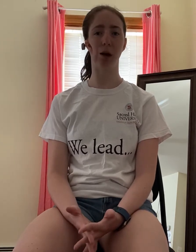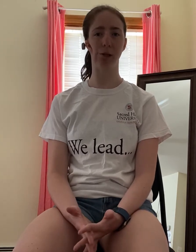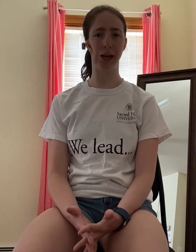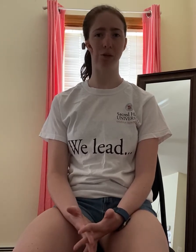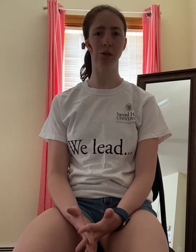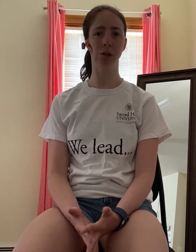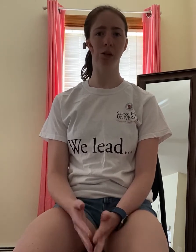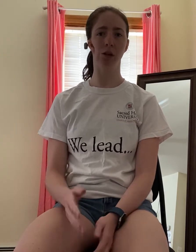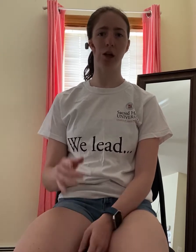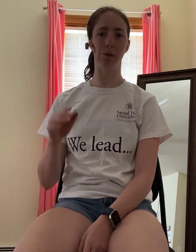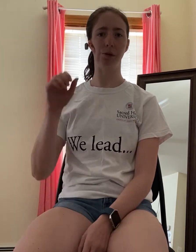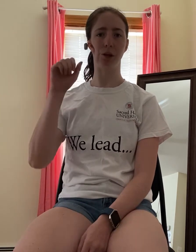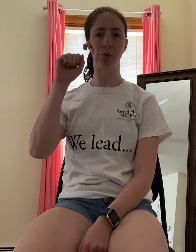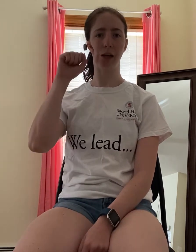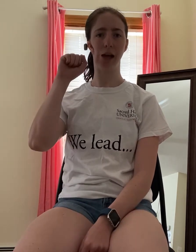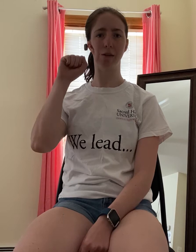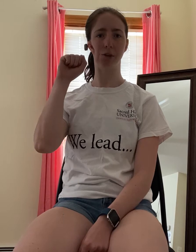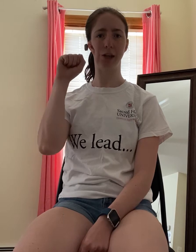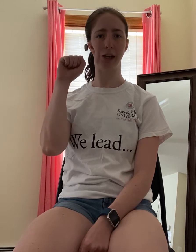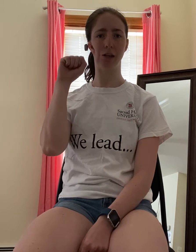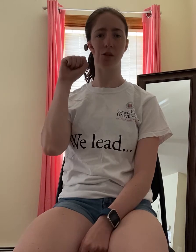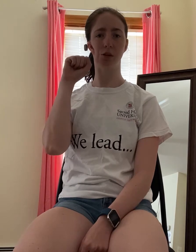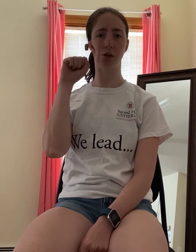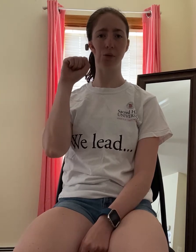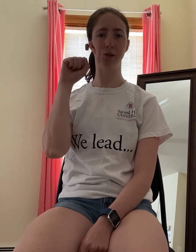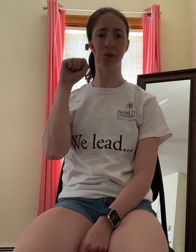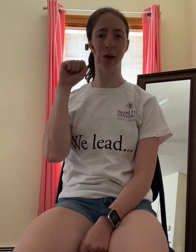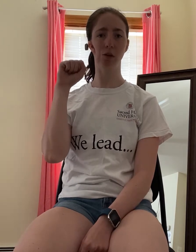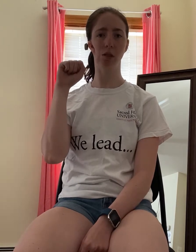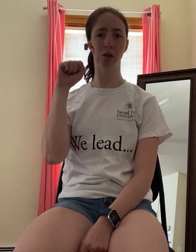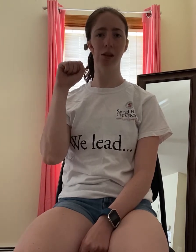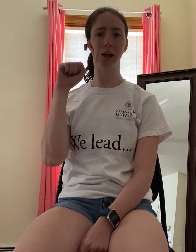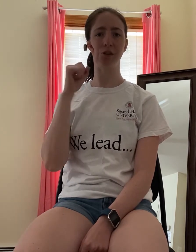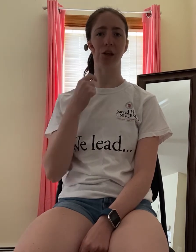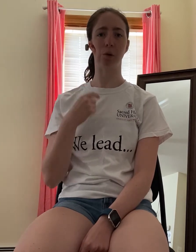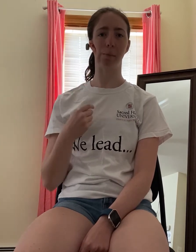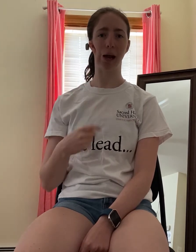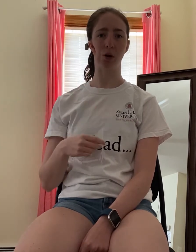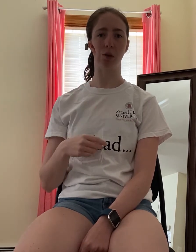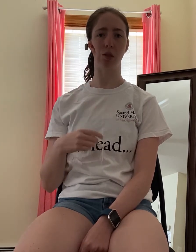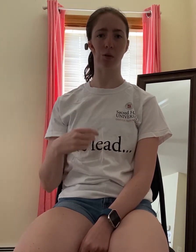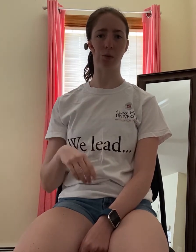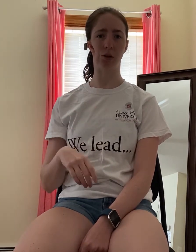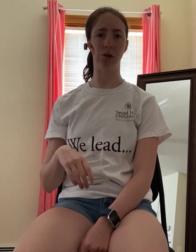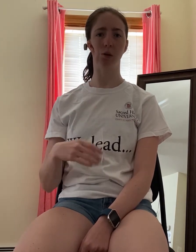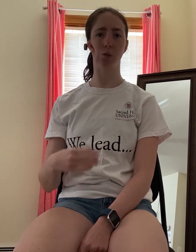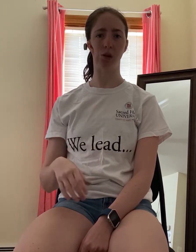proper noun, you're going to want to have your hand close to your mouth, and you're going to want to mouth the word while you